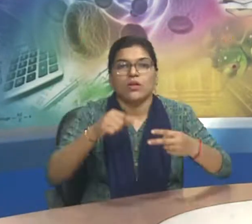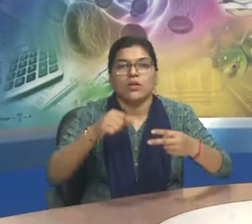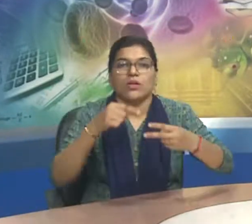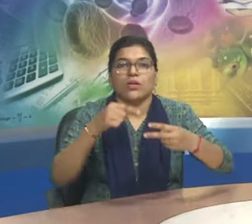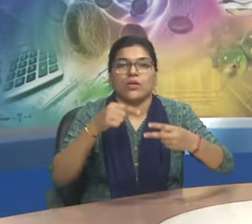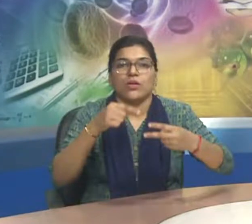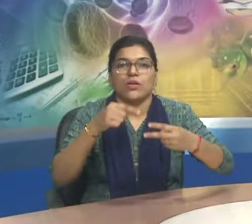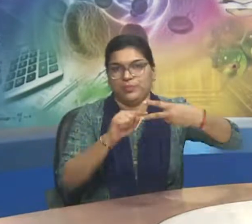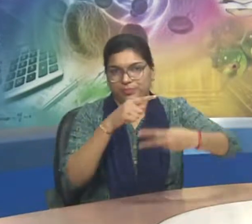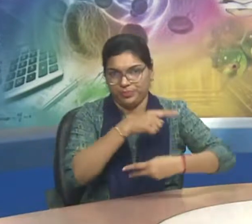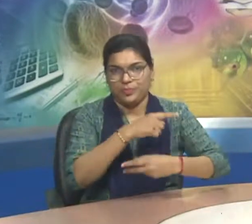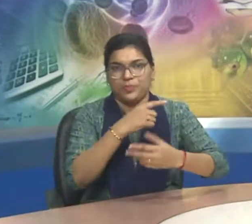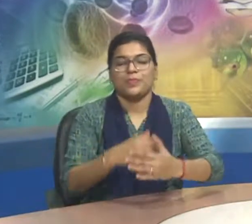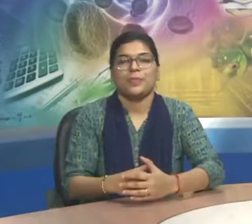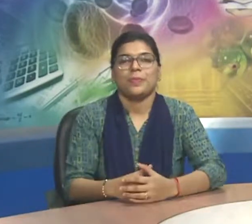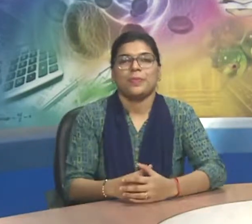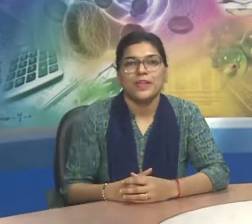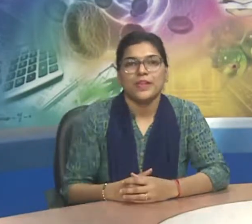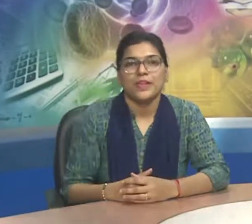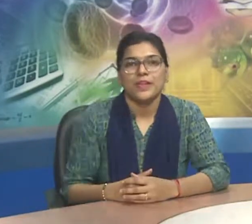which were used in daily life.